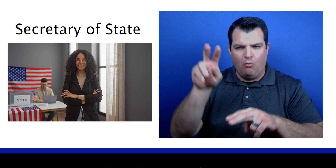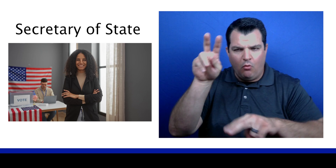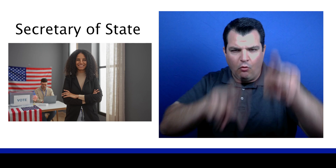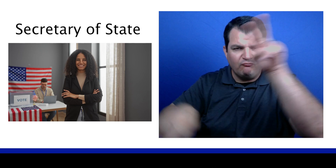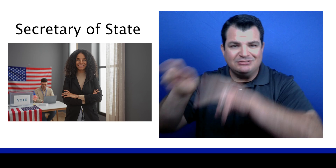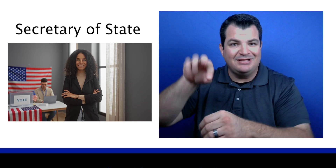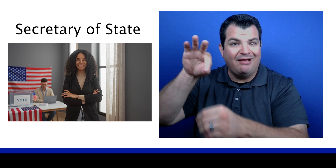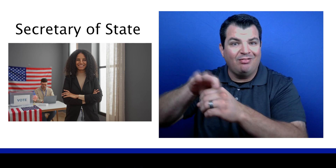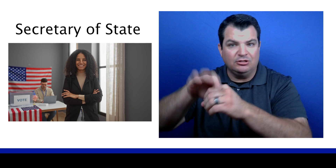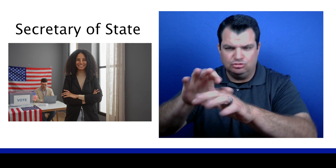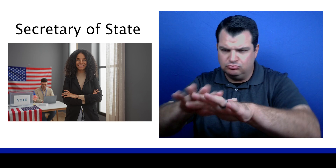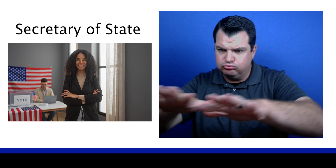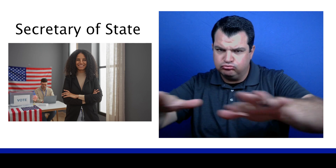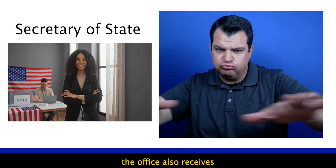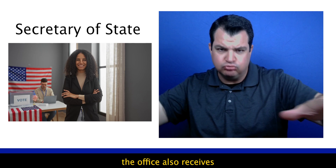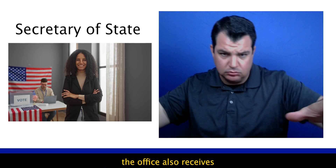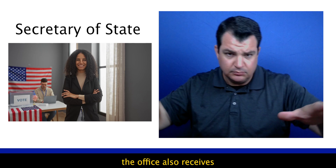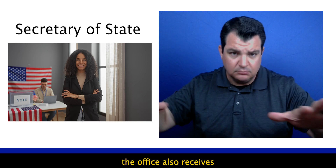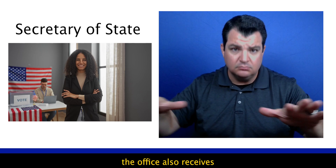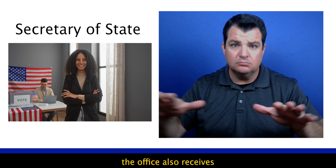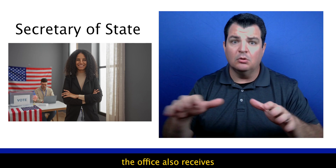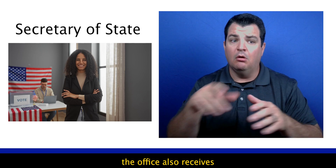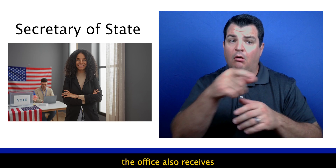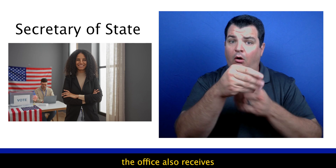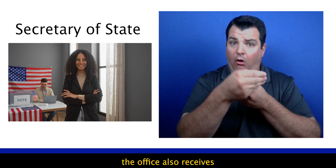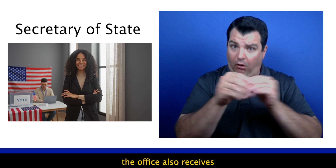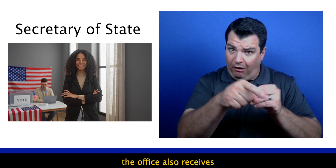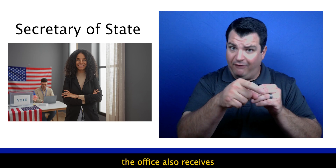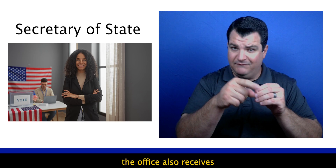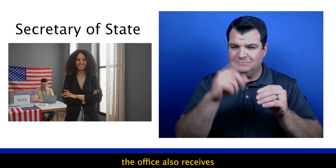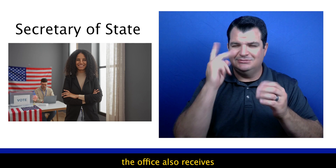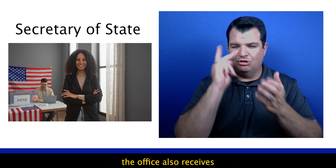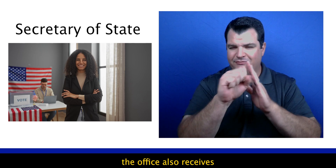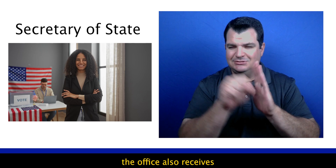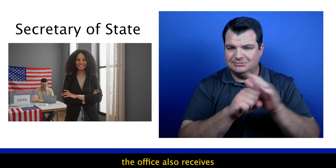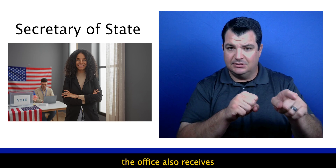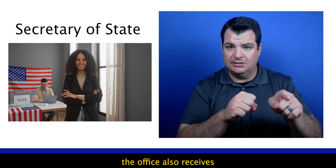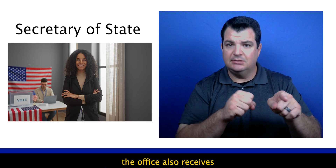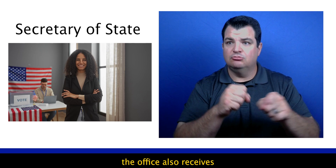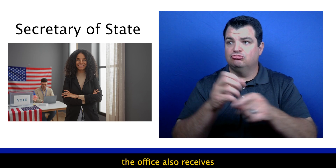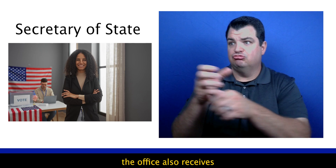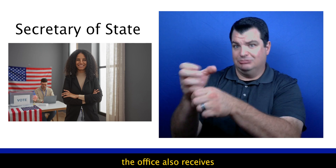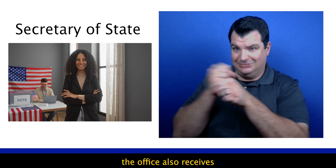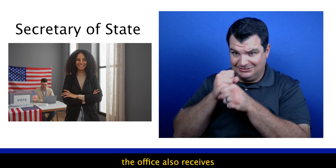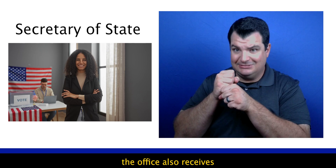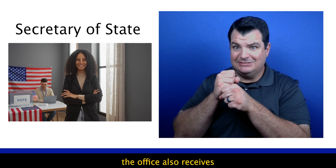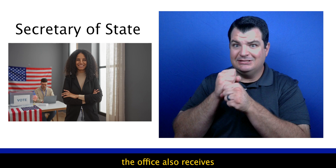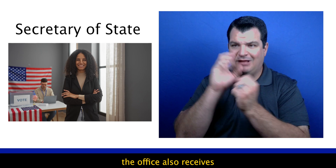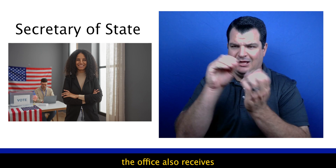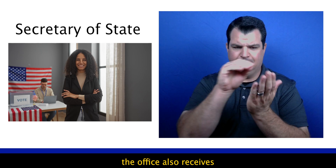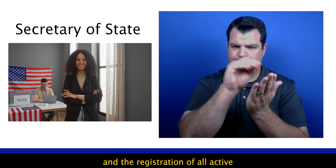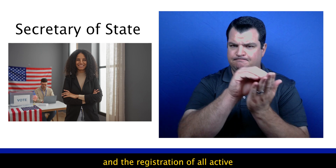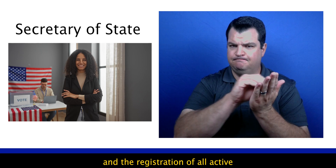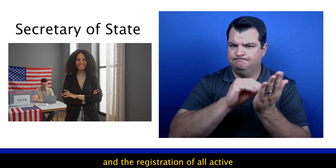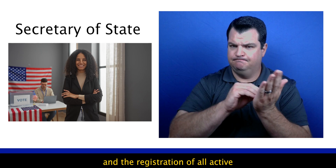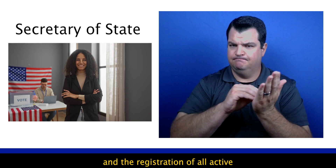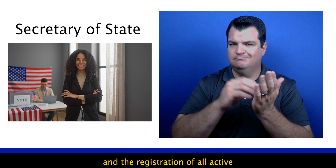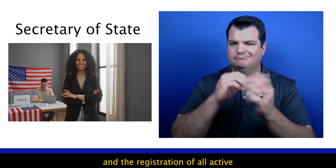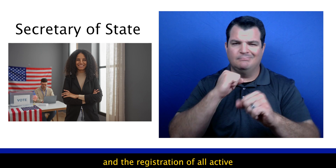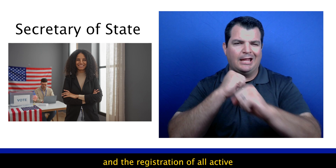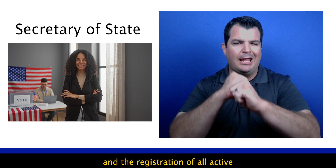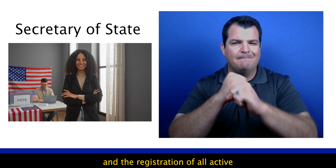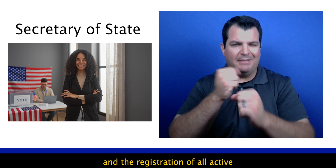Along with overseeing elections, the office also receives and retains campaign finance reports and